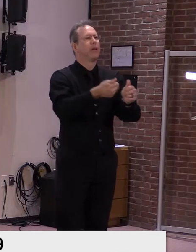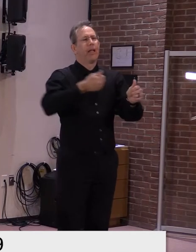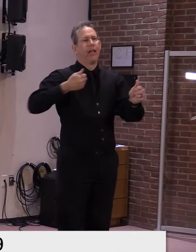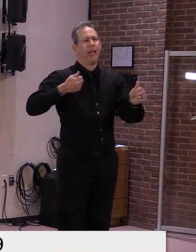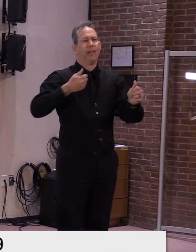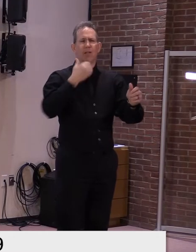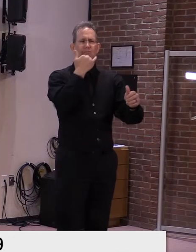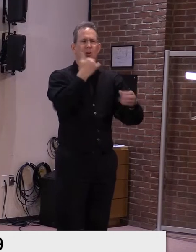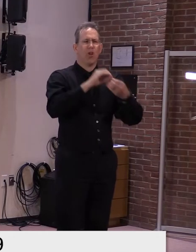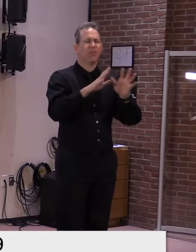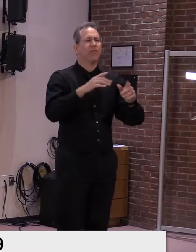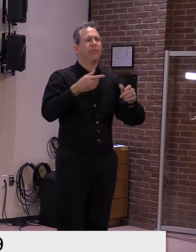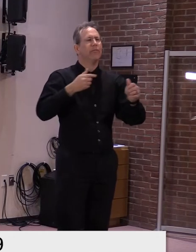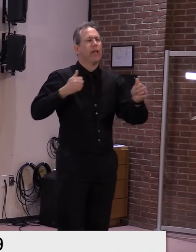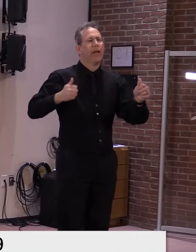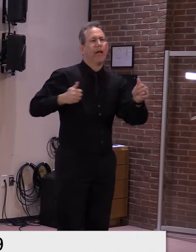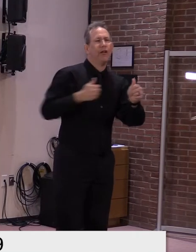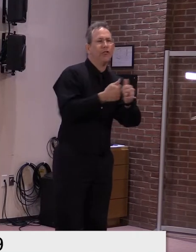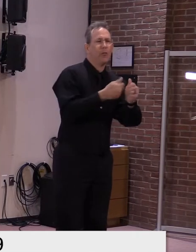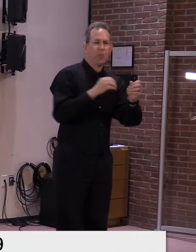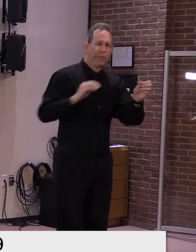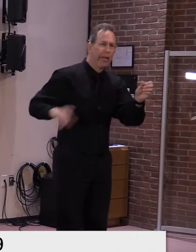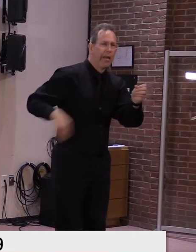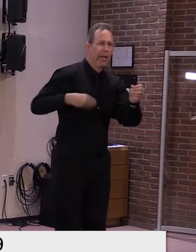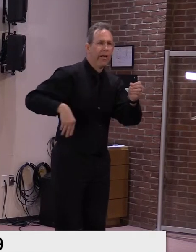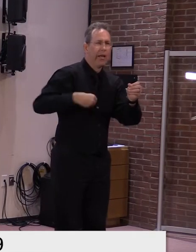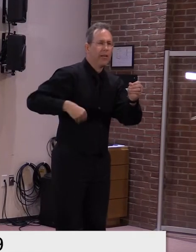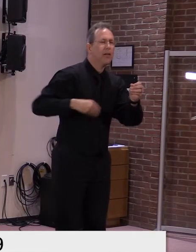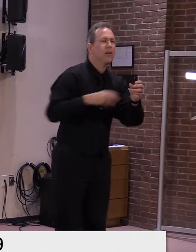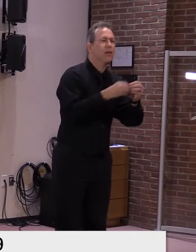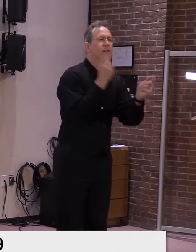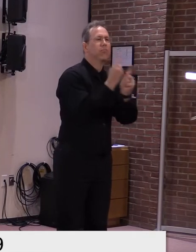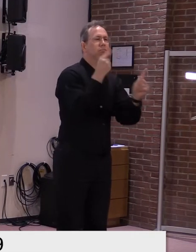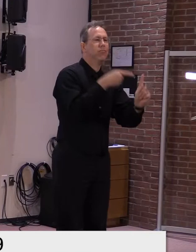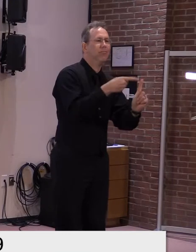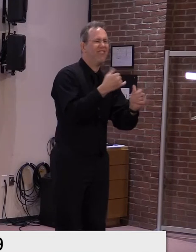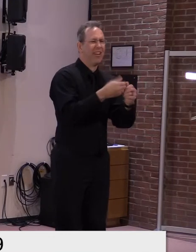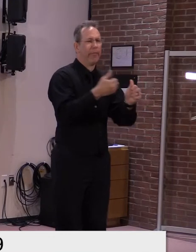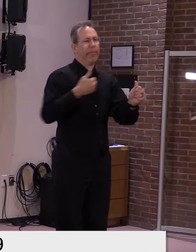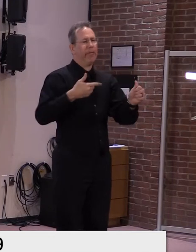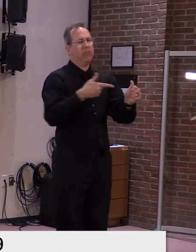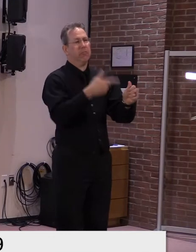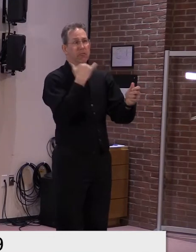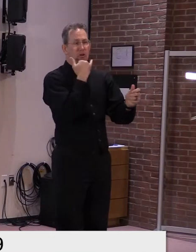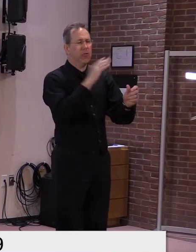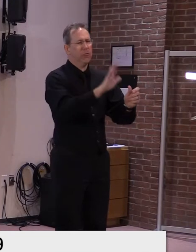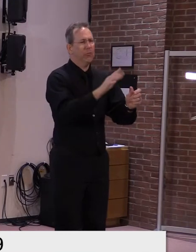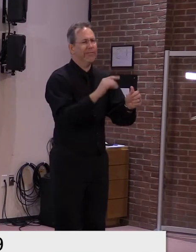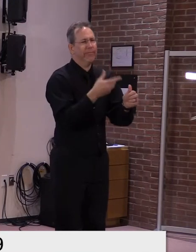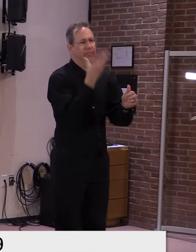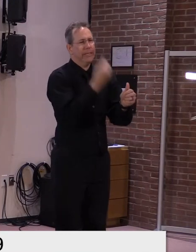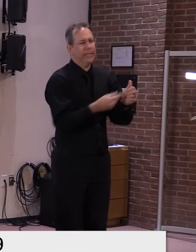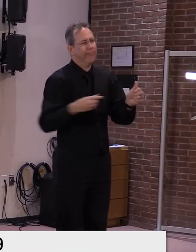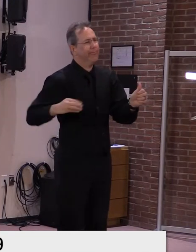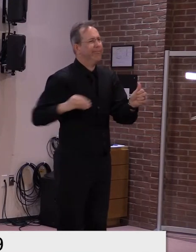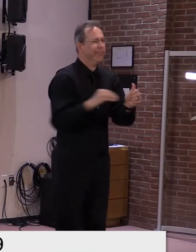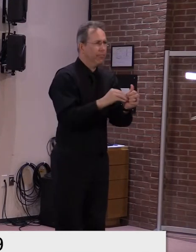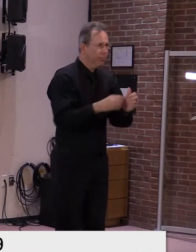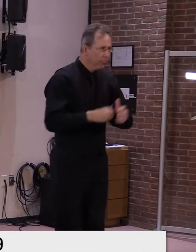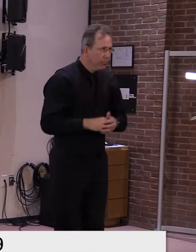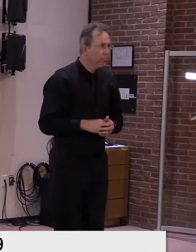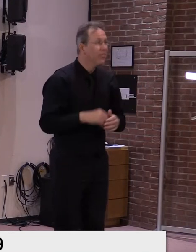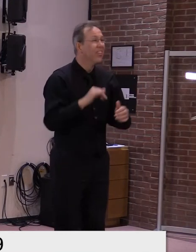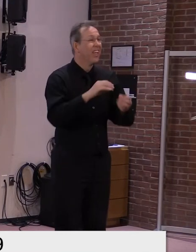a integrated sort of system with the CDC on monitoring that. But what our problem is been the lag that has